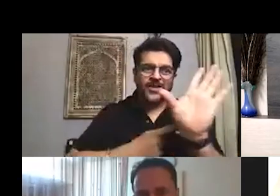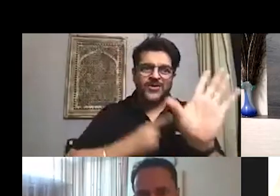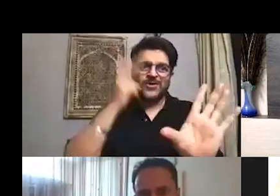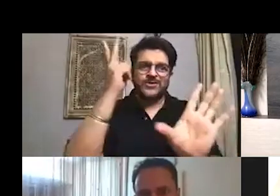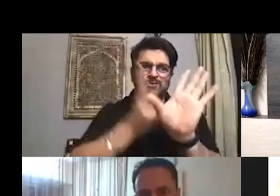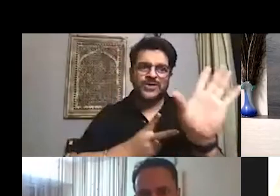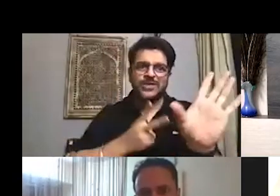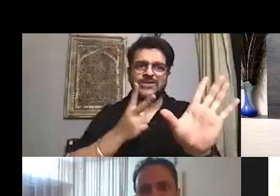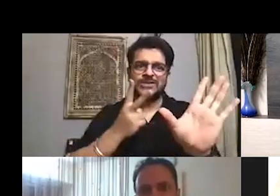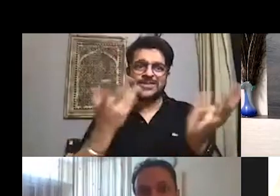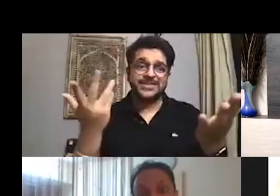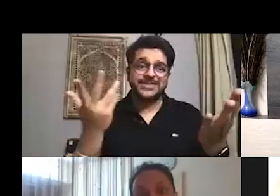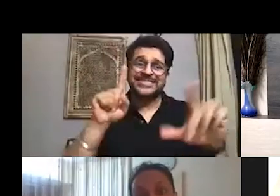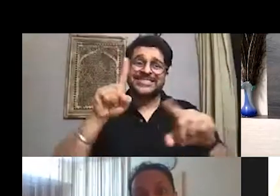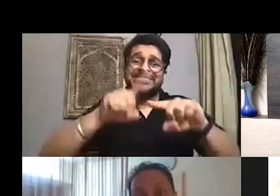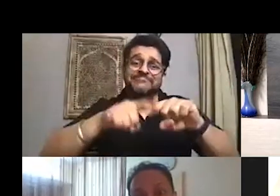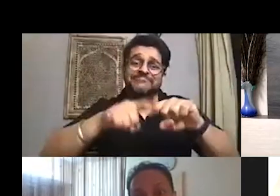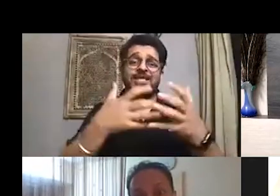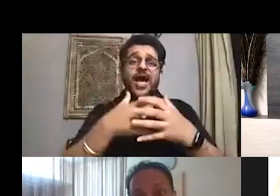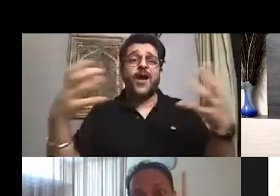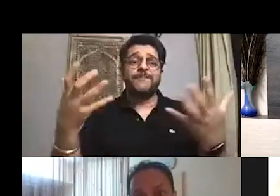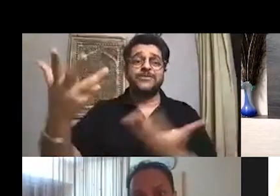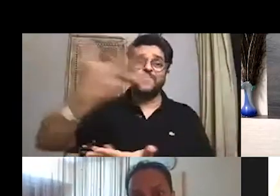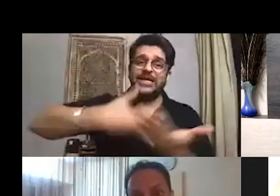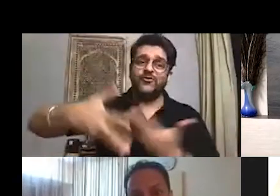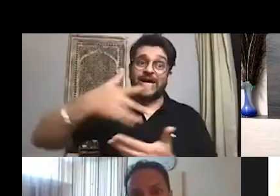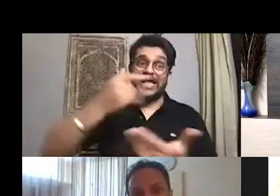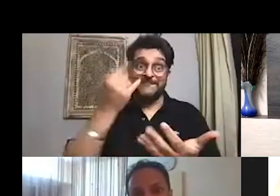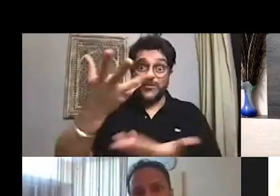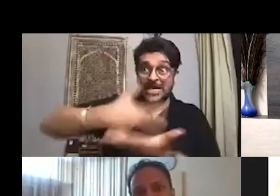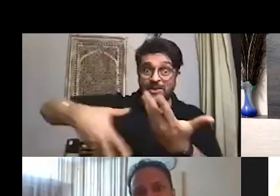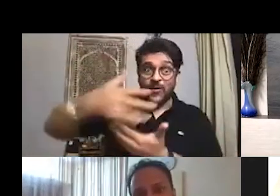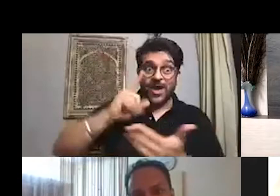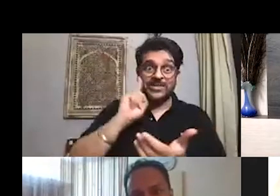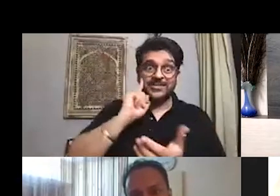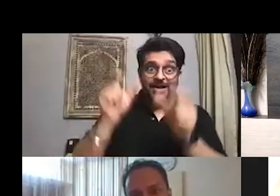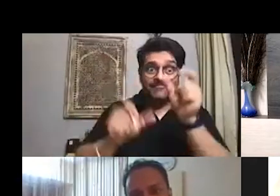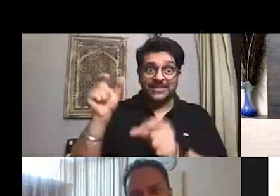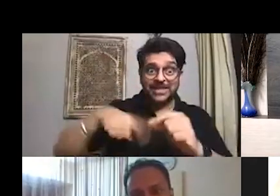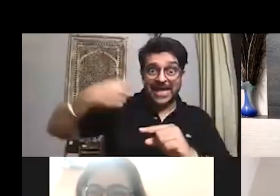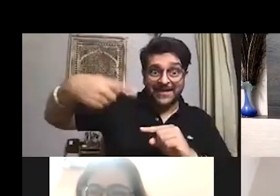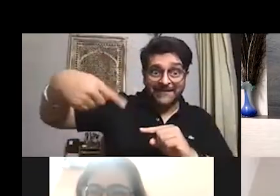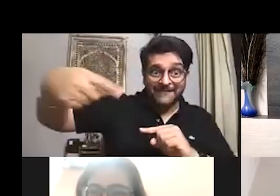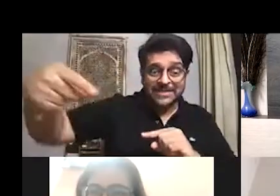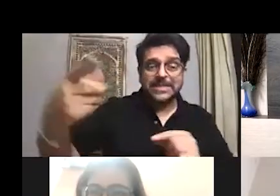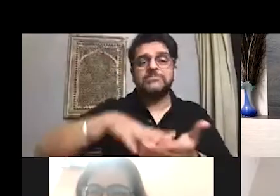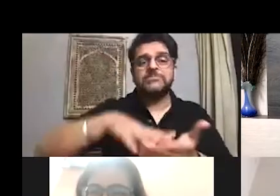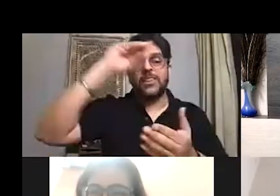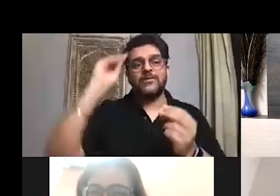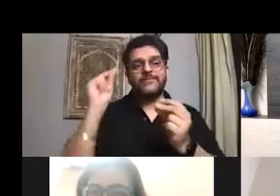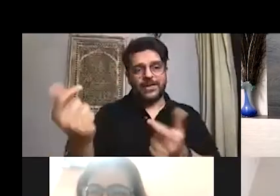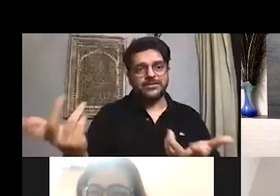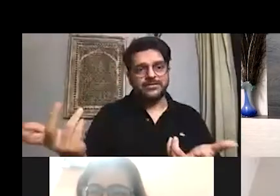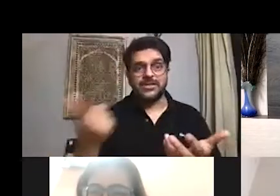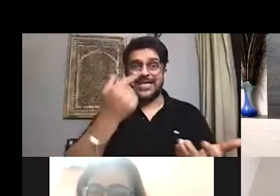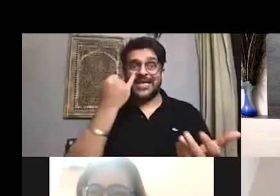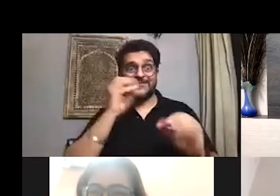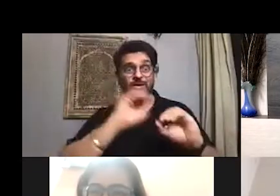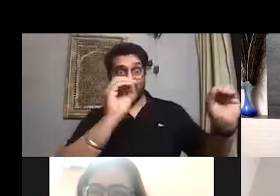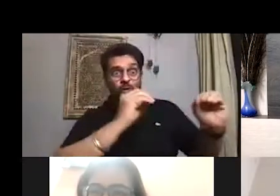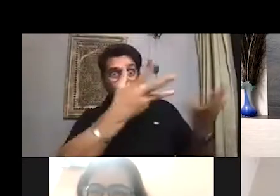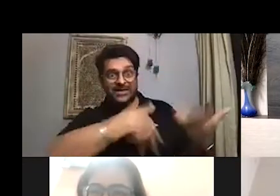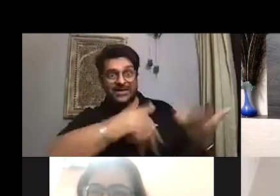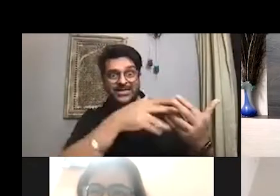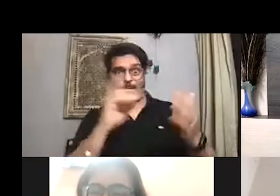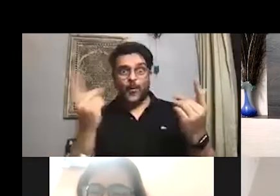not easy. It'll take you years to actually learn sign language. Because if you want to be, if you're involved in the